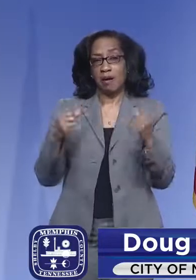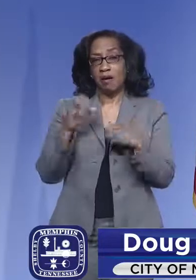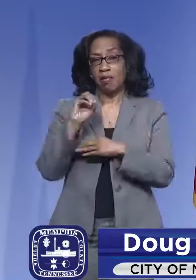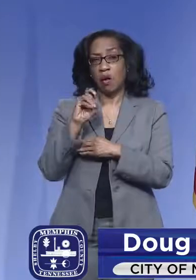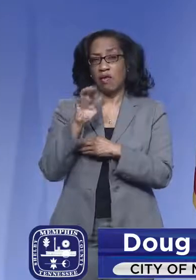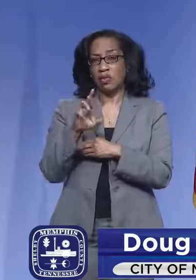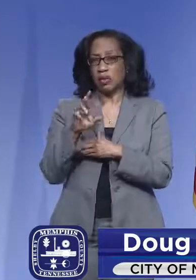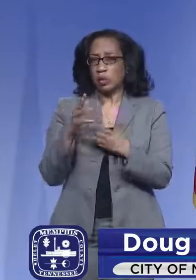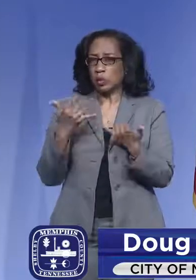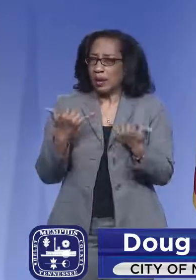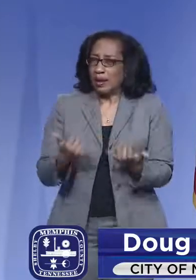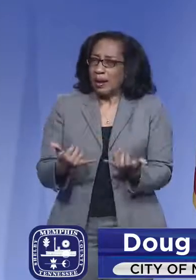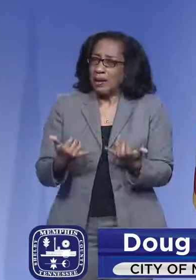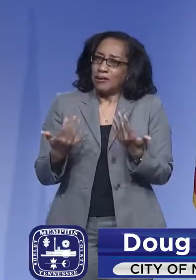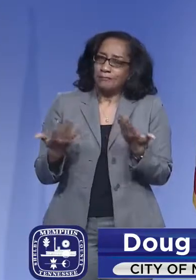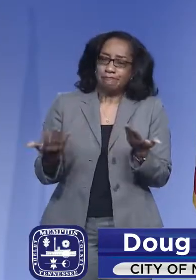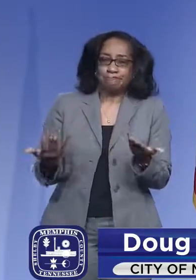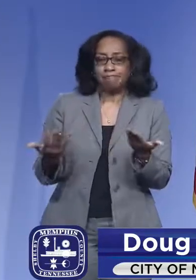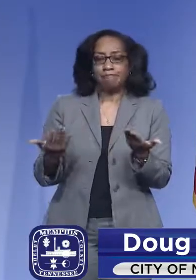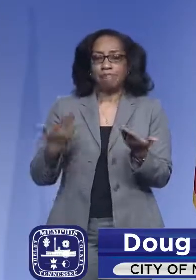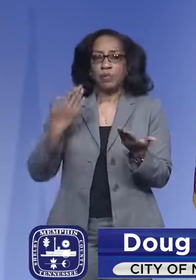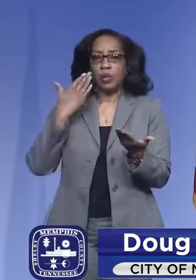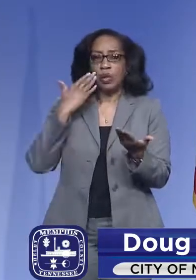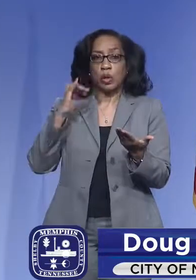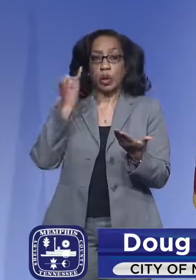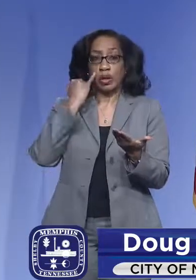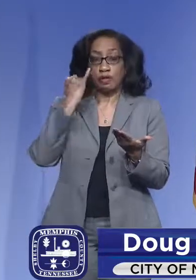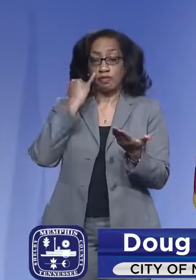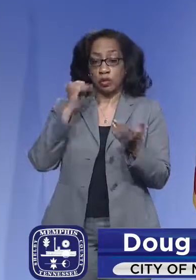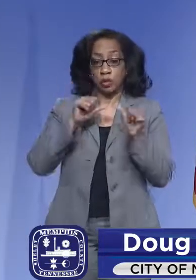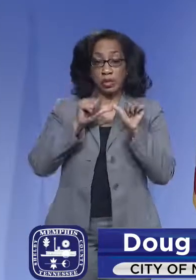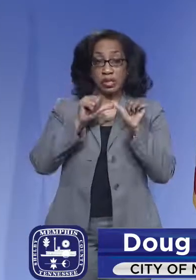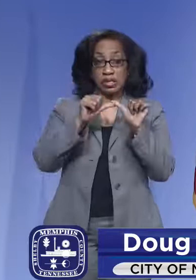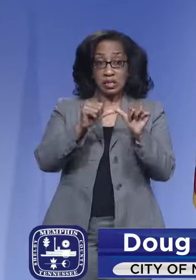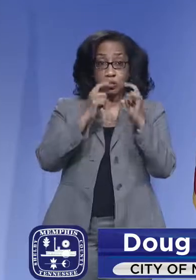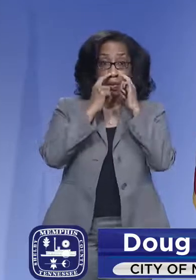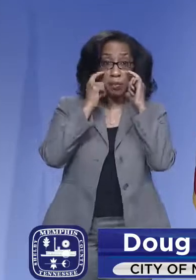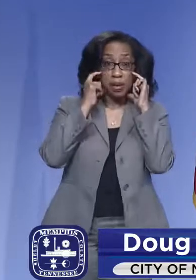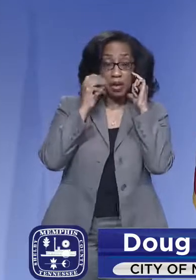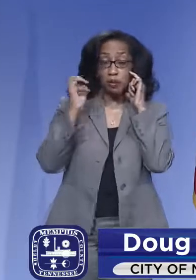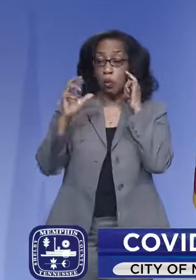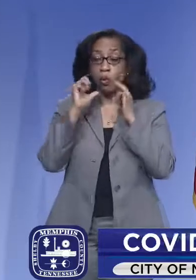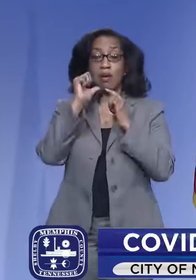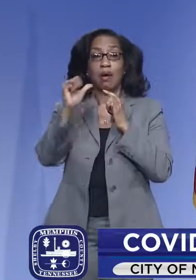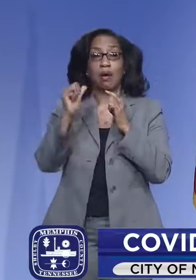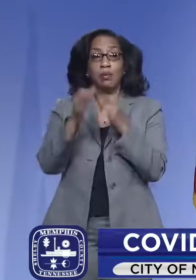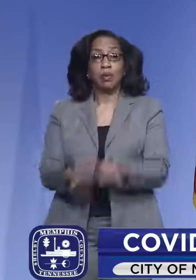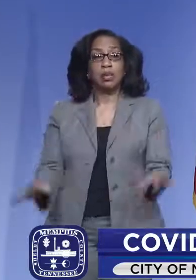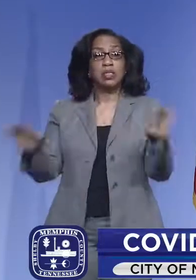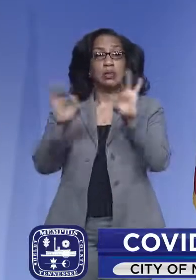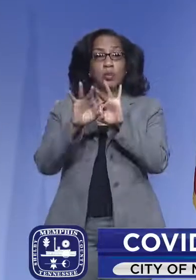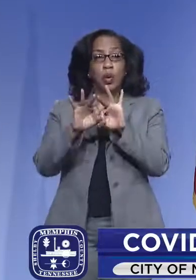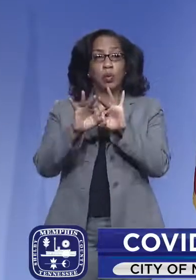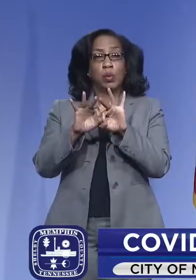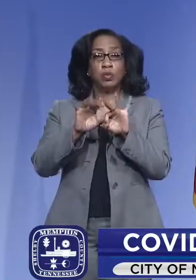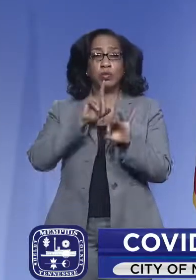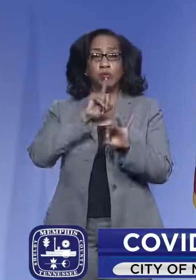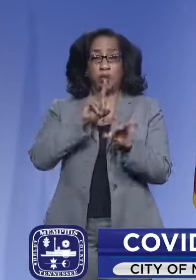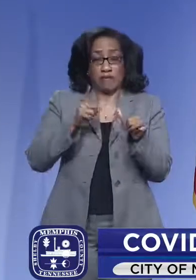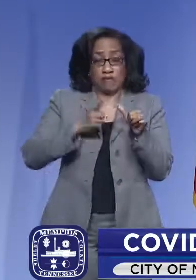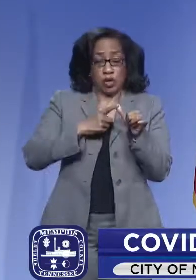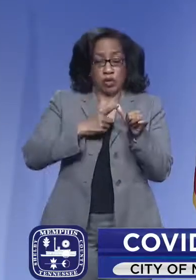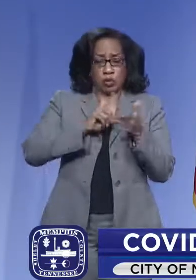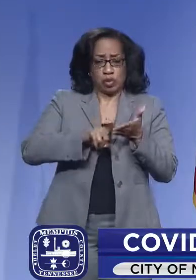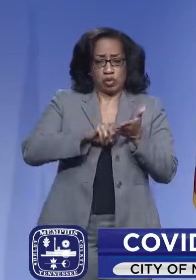too early to tell, Sam, whether we would continue that. I'm saying we want to make sure that we're legally correct, that the